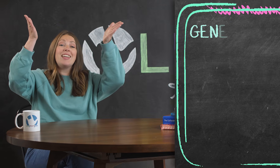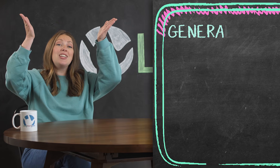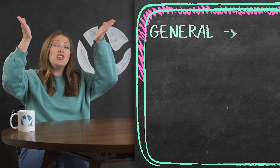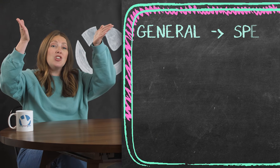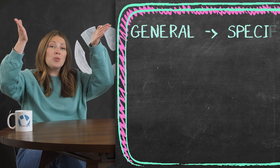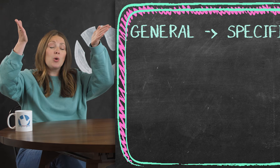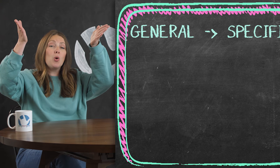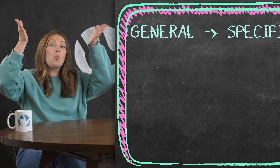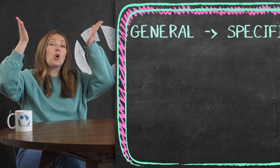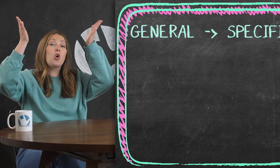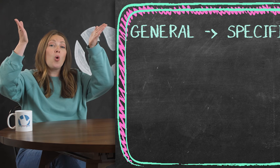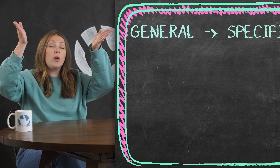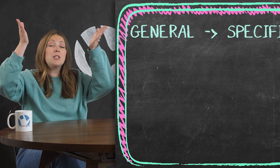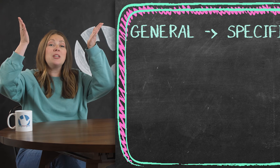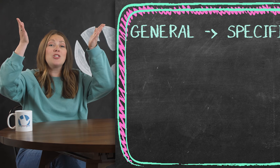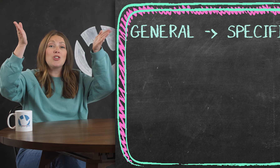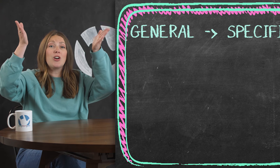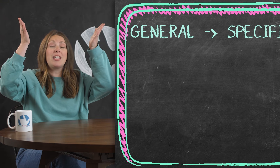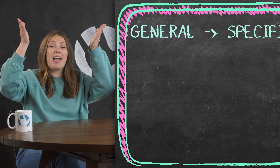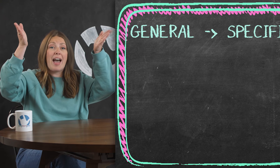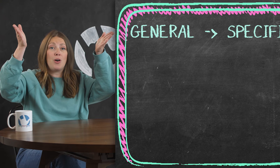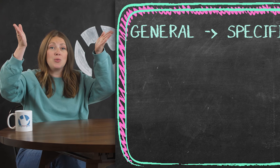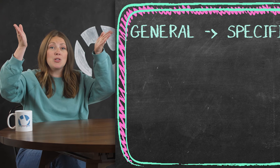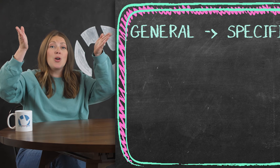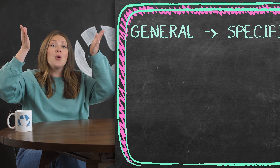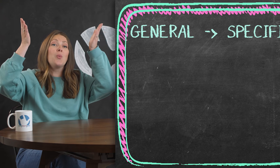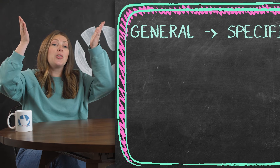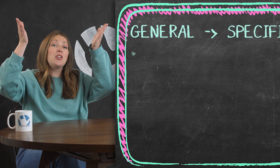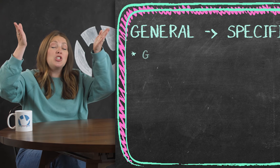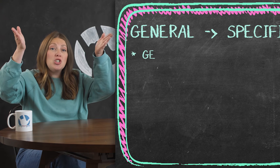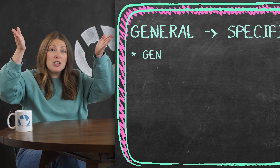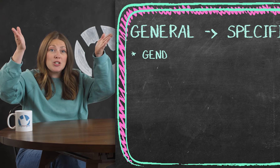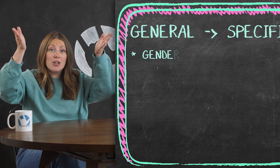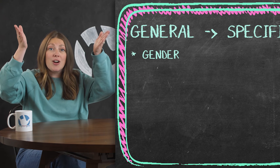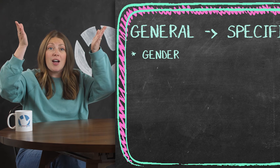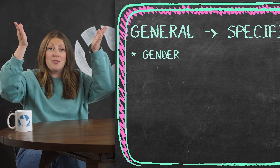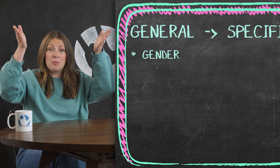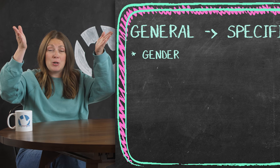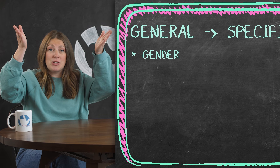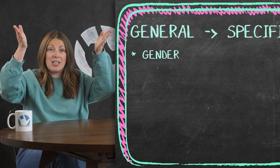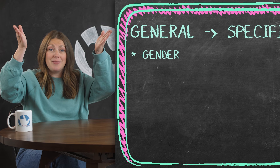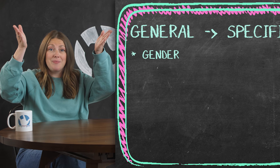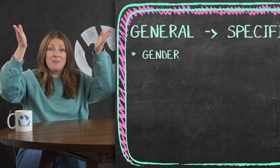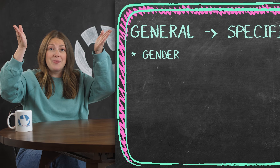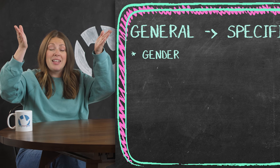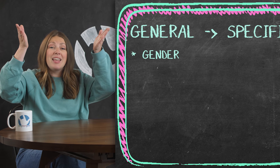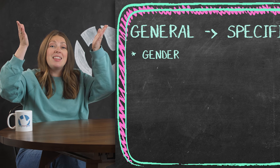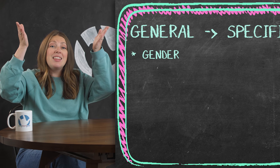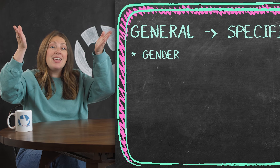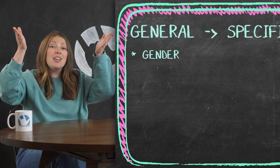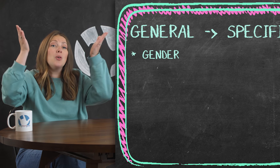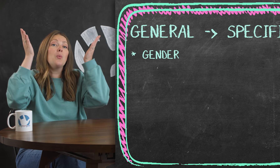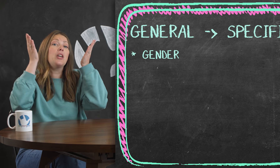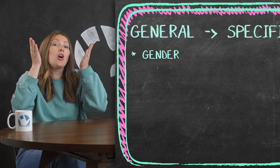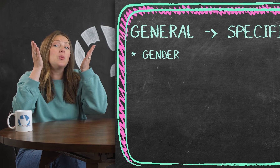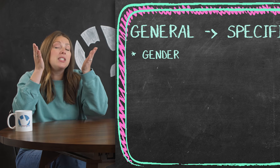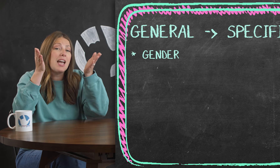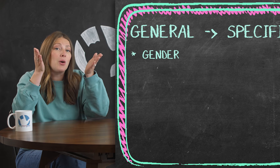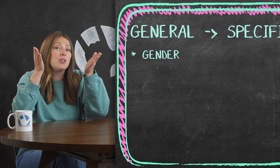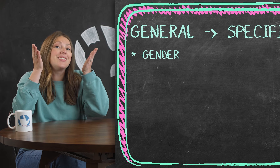in general, we're going to be starting out with the gender of the person. Then we go down to